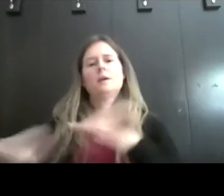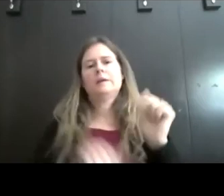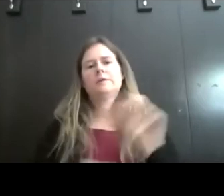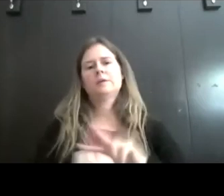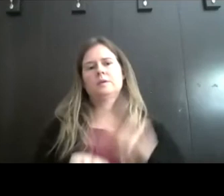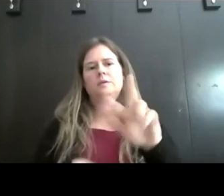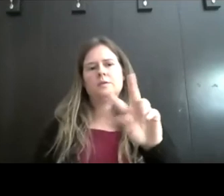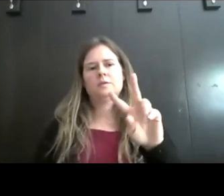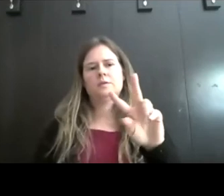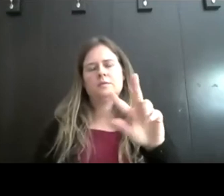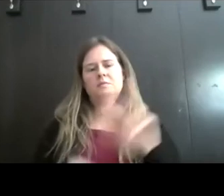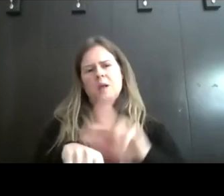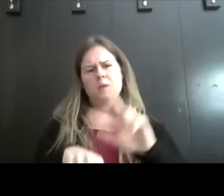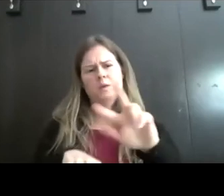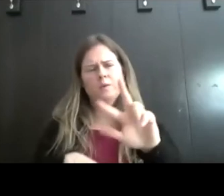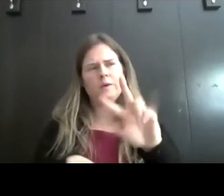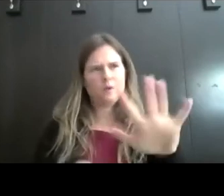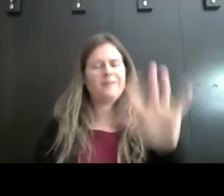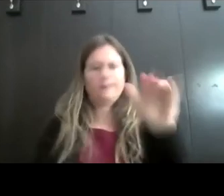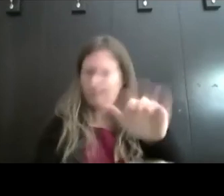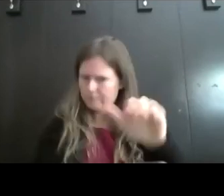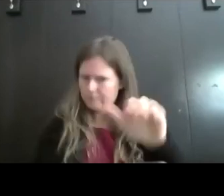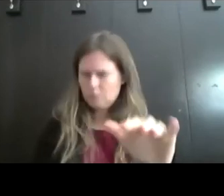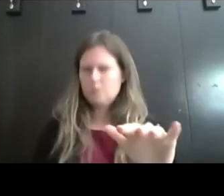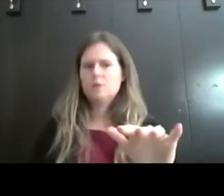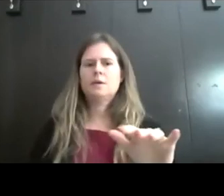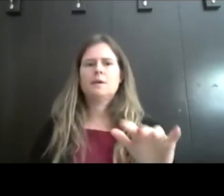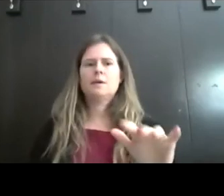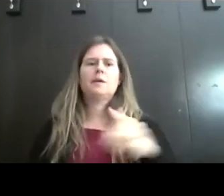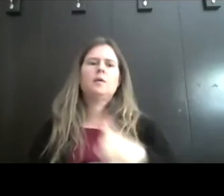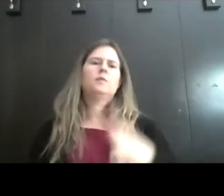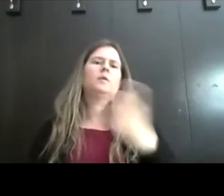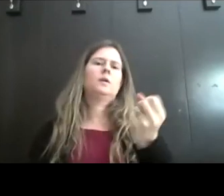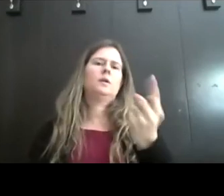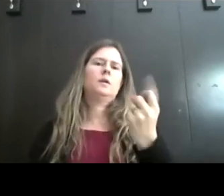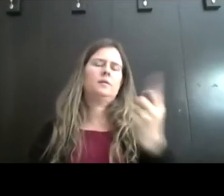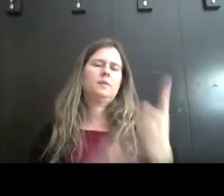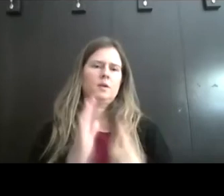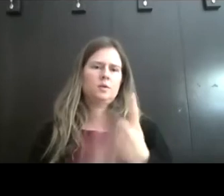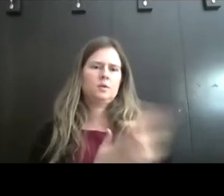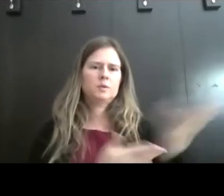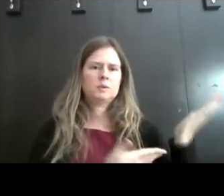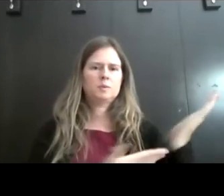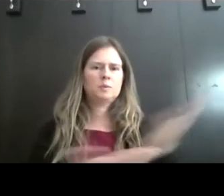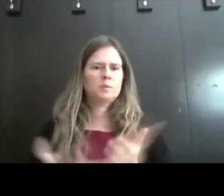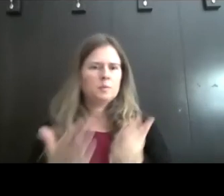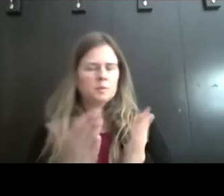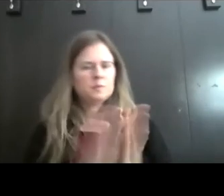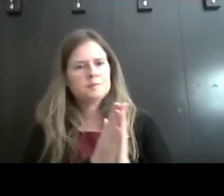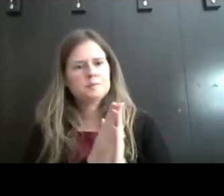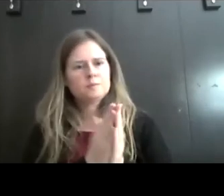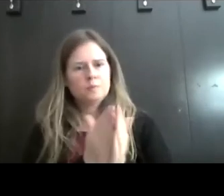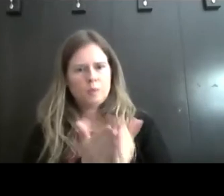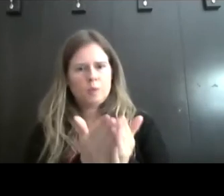in the afternoon. It took us over 11 hours, and we're carrying the tamale ashore. And then we had a big